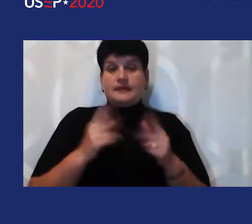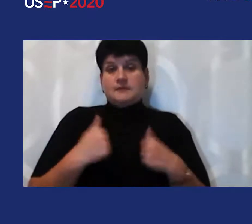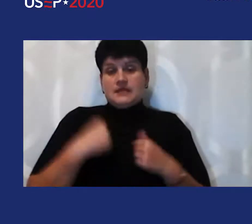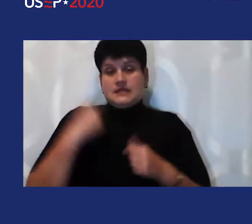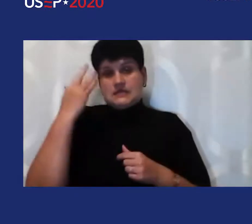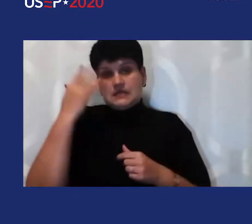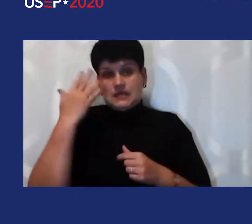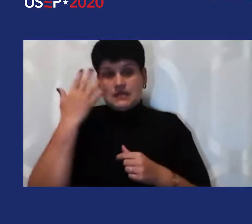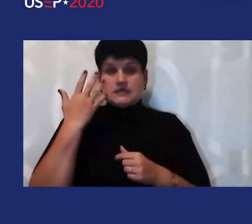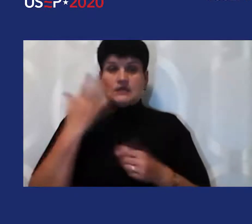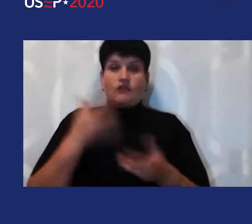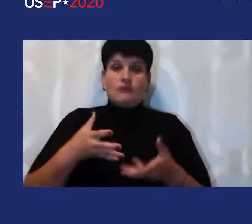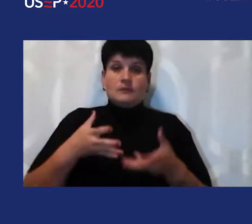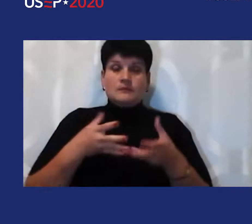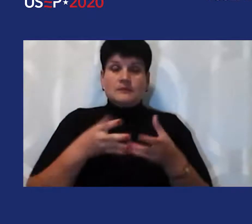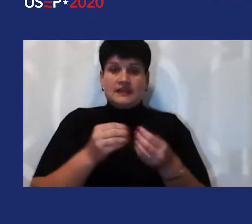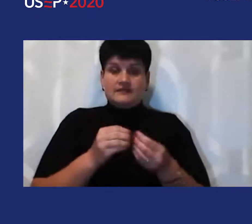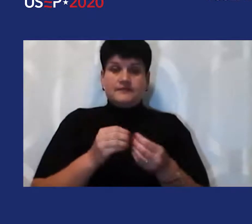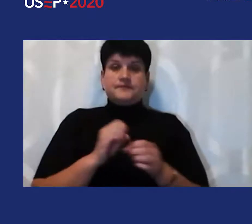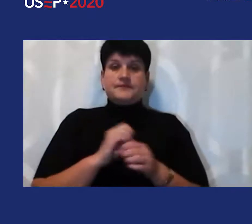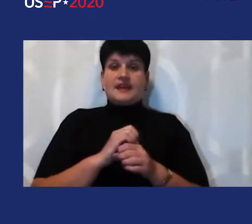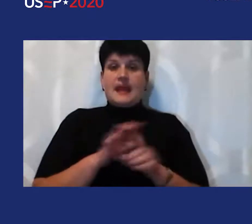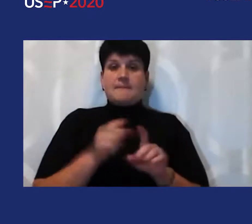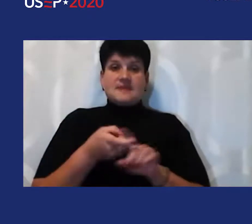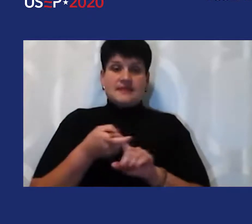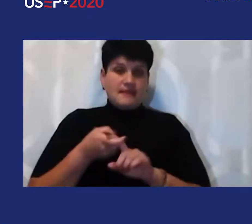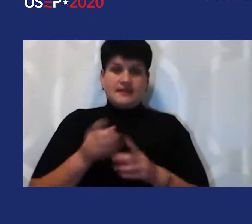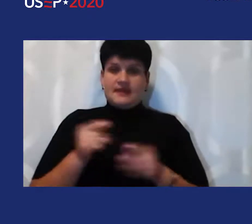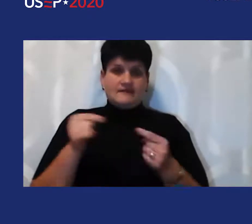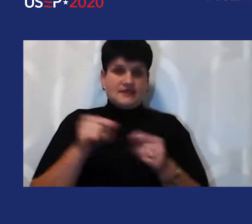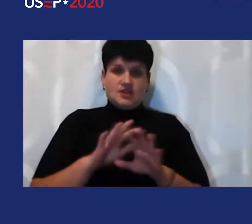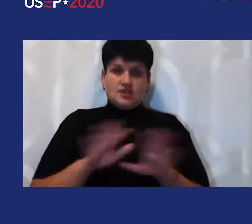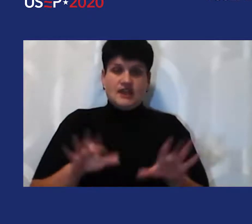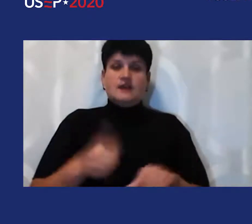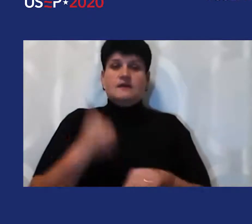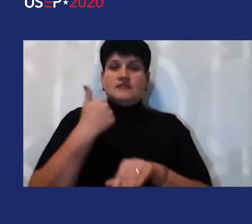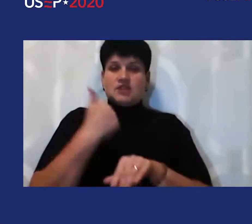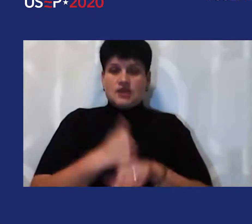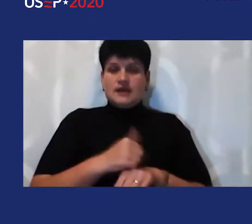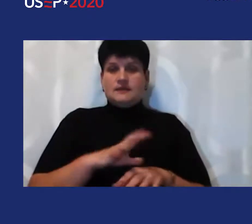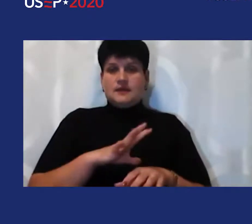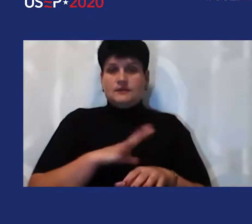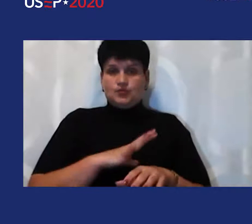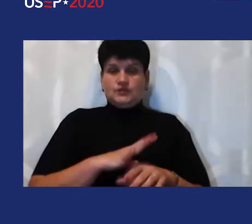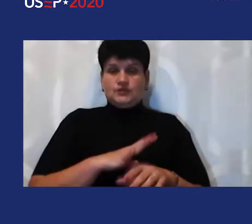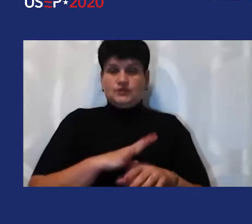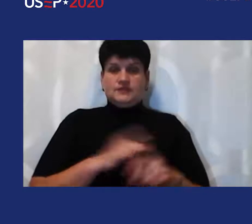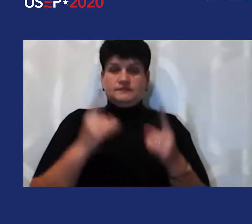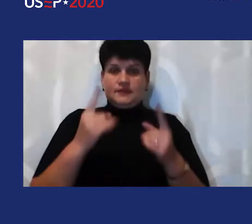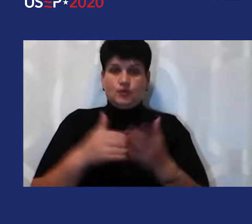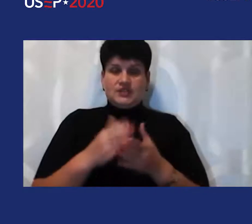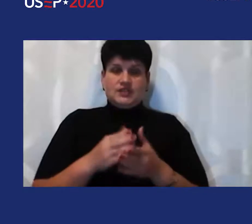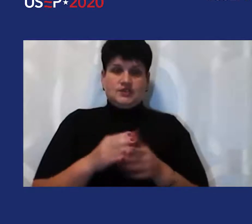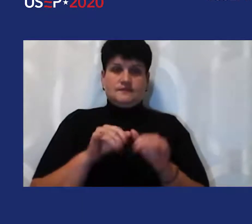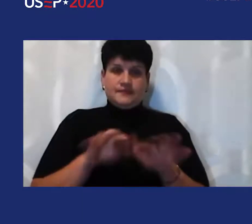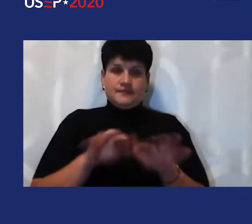soon. But still, I believe that the most important aspects that did impact the results